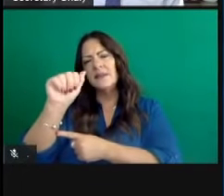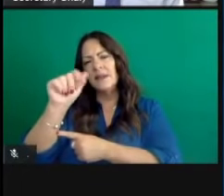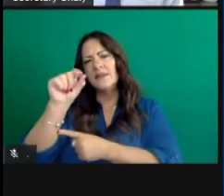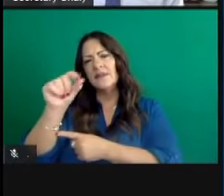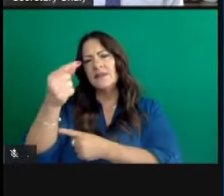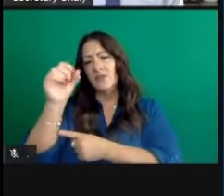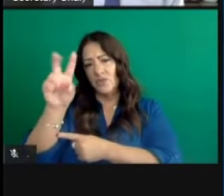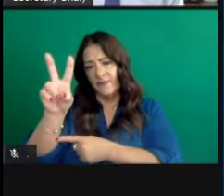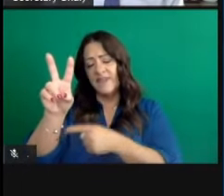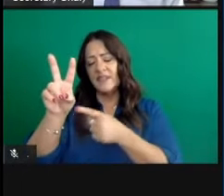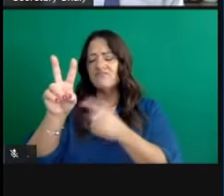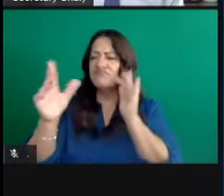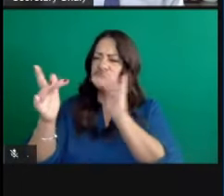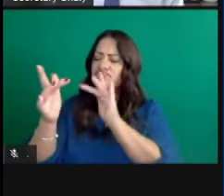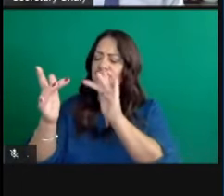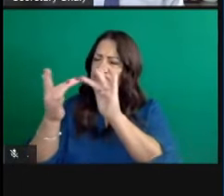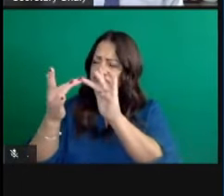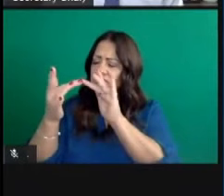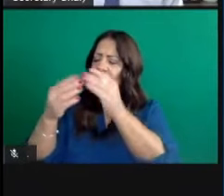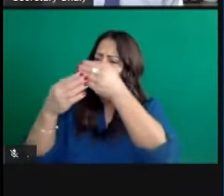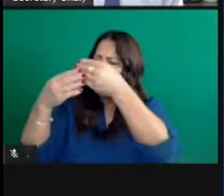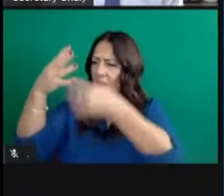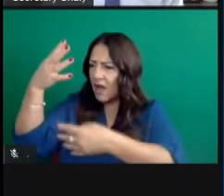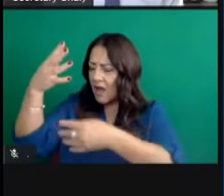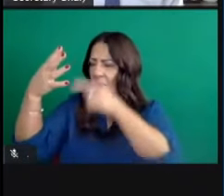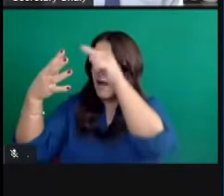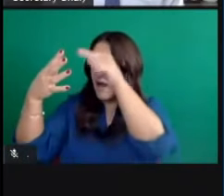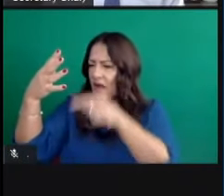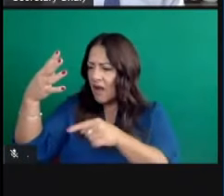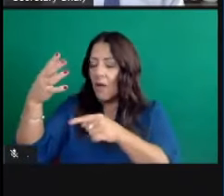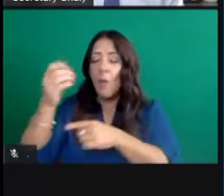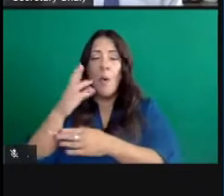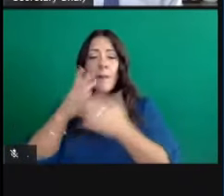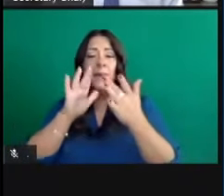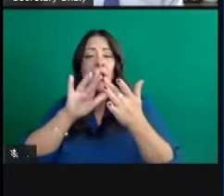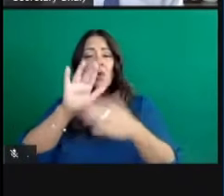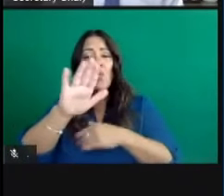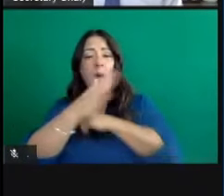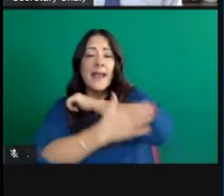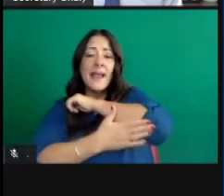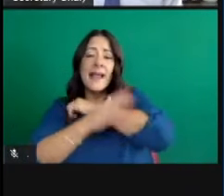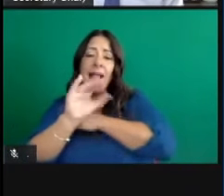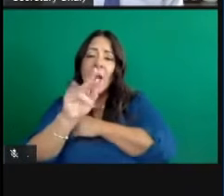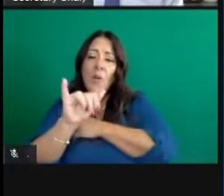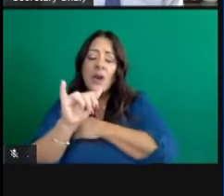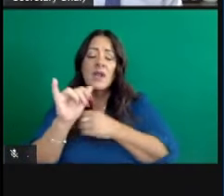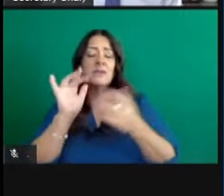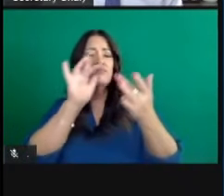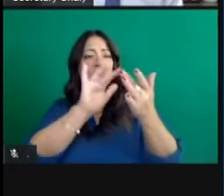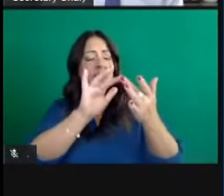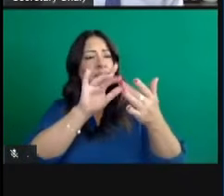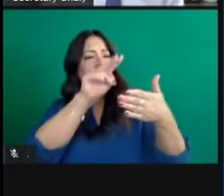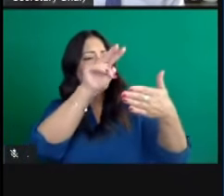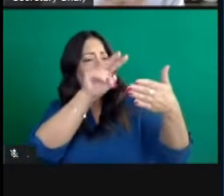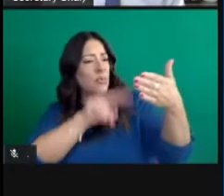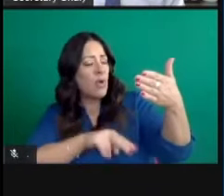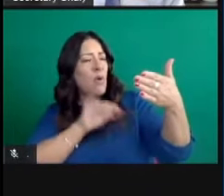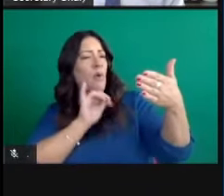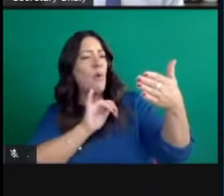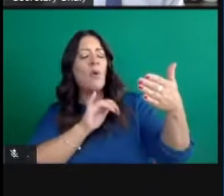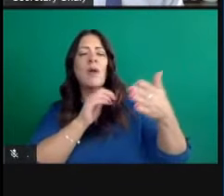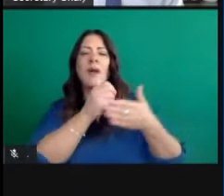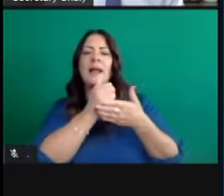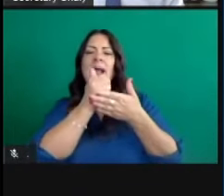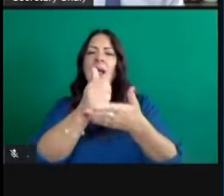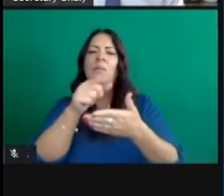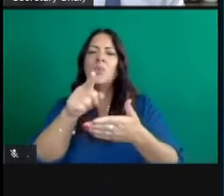health websites, because they have specific things to your county, help you understand how your public health experts are thinking